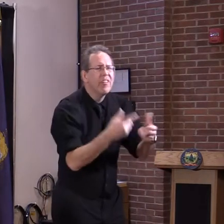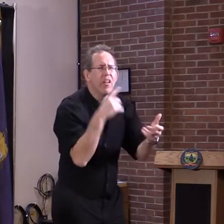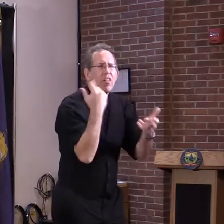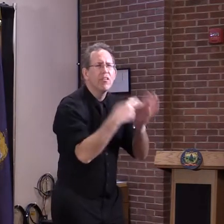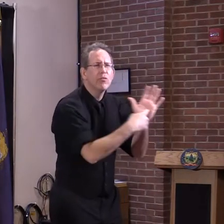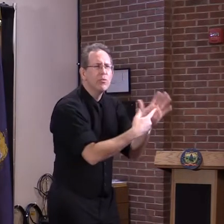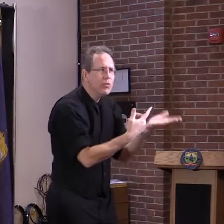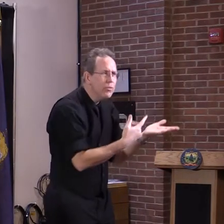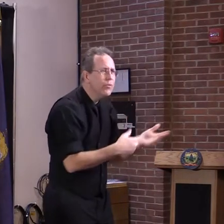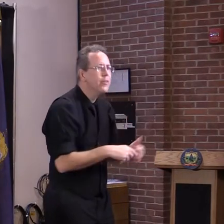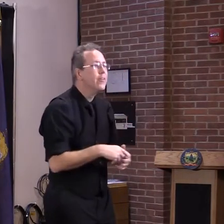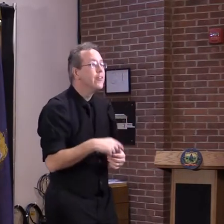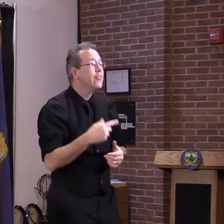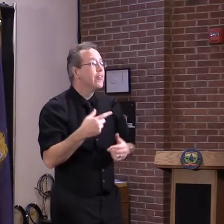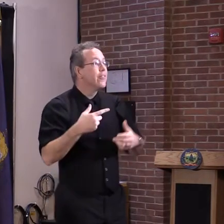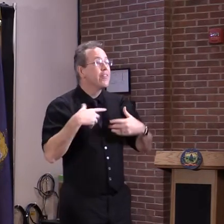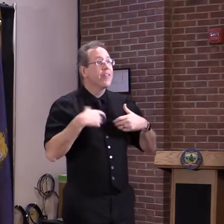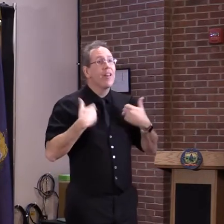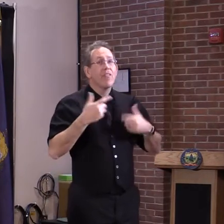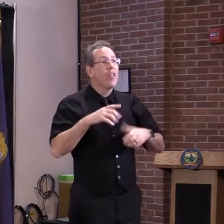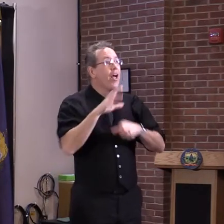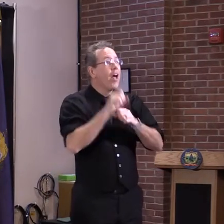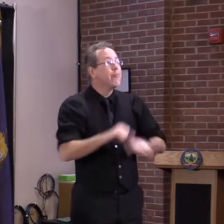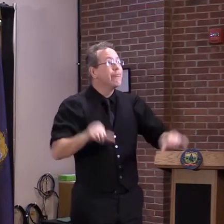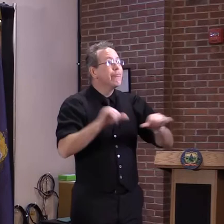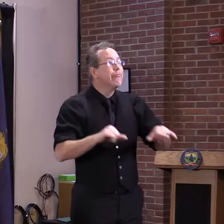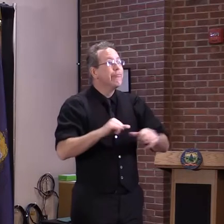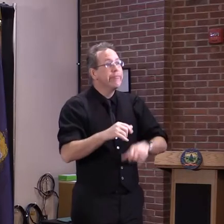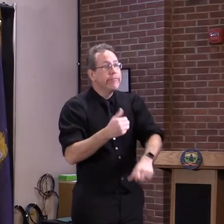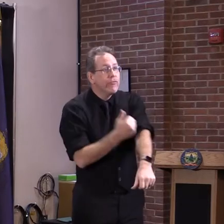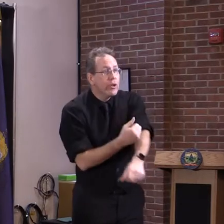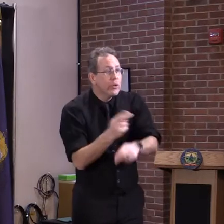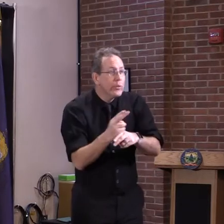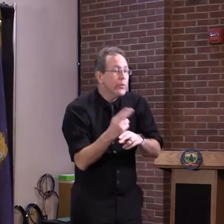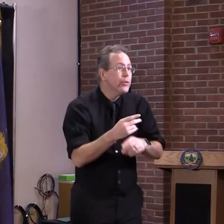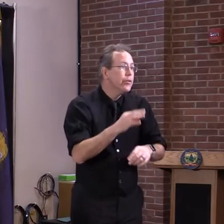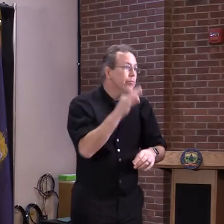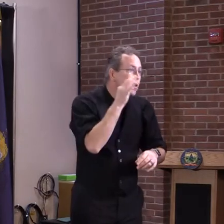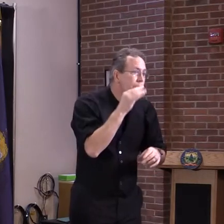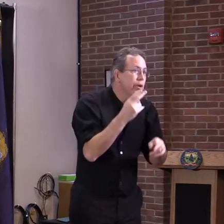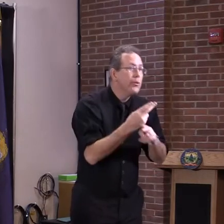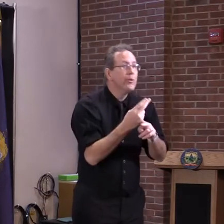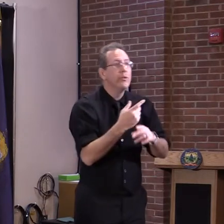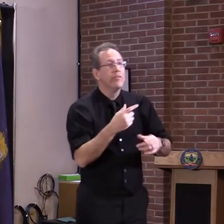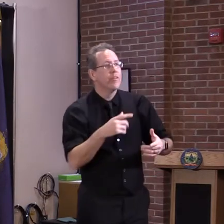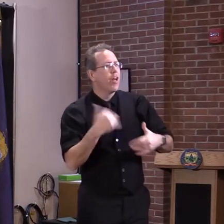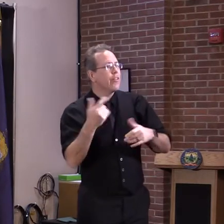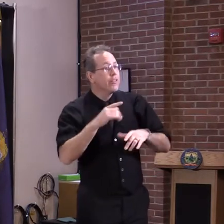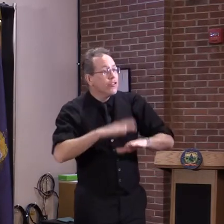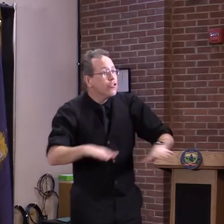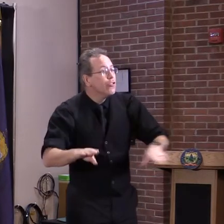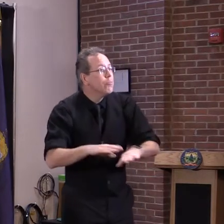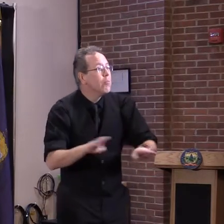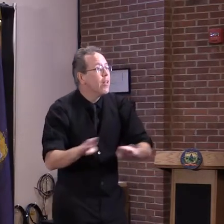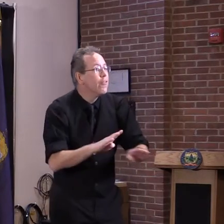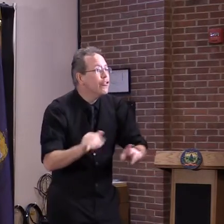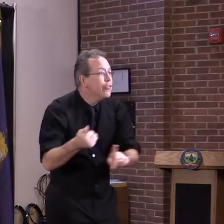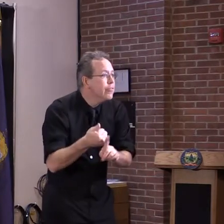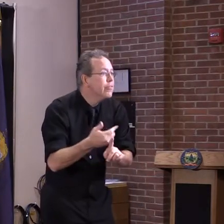to stem the growth of childhood obesity and all of the problems that then lead from that.